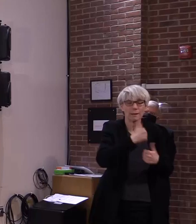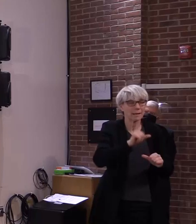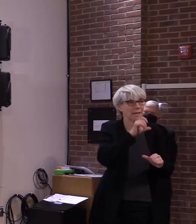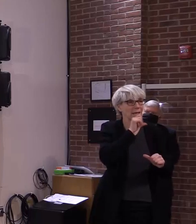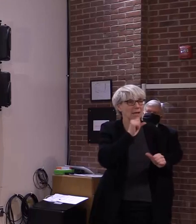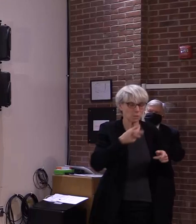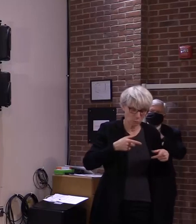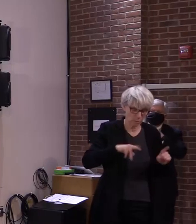of vaccine.